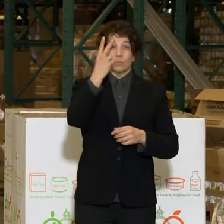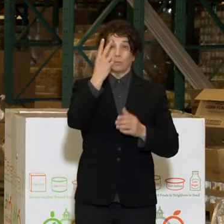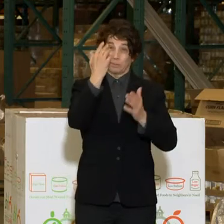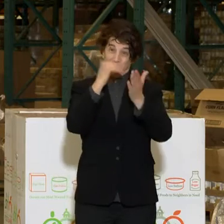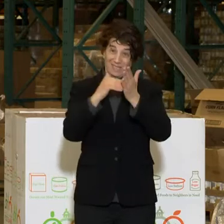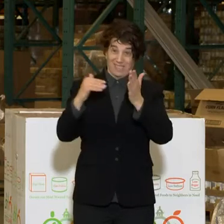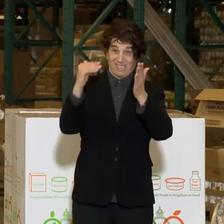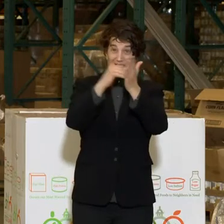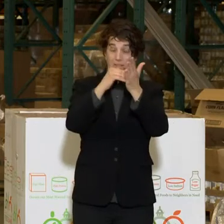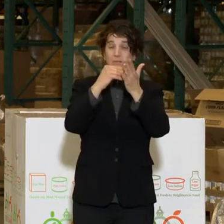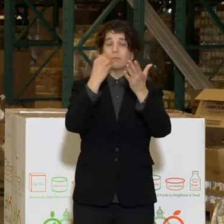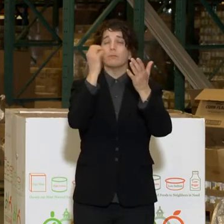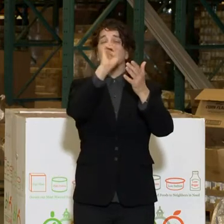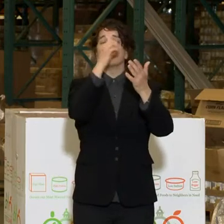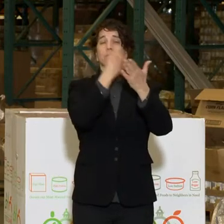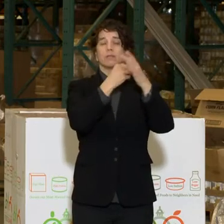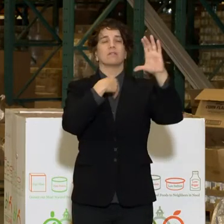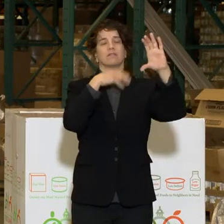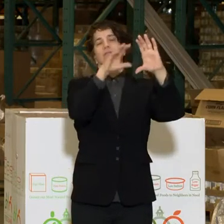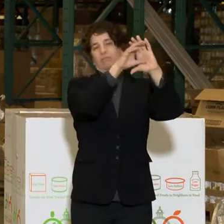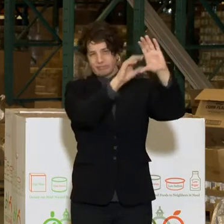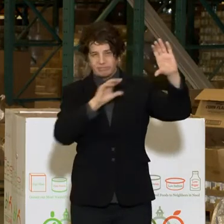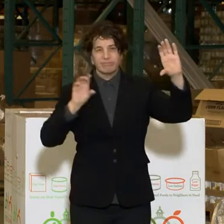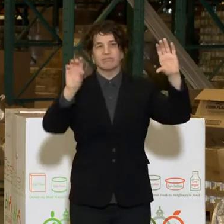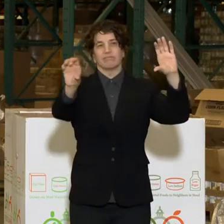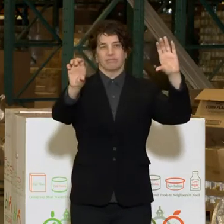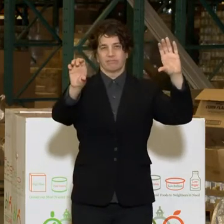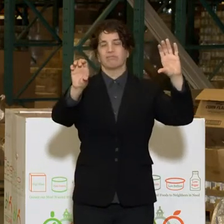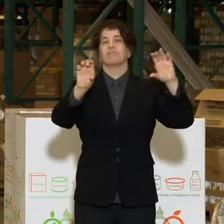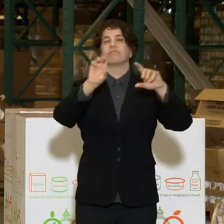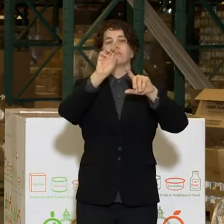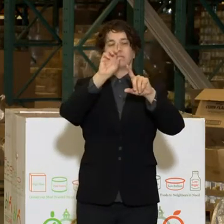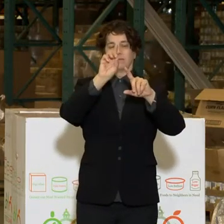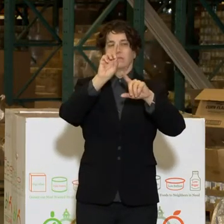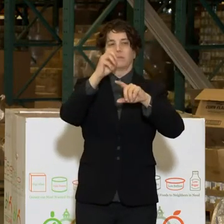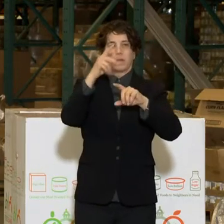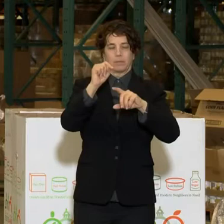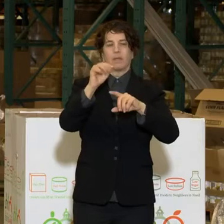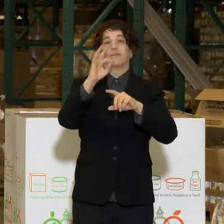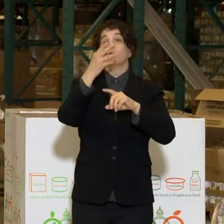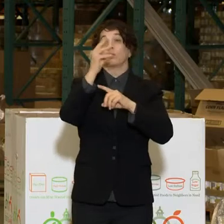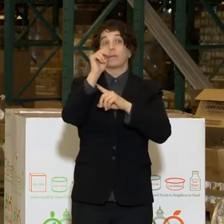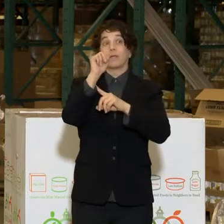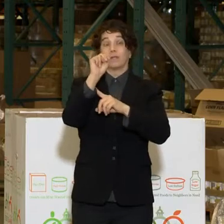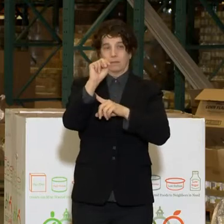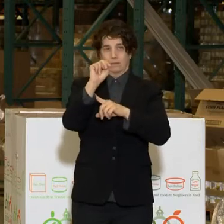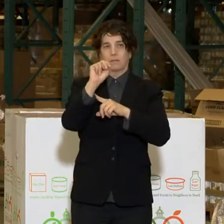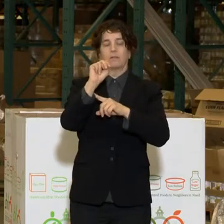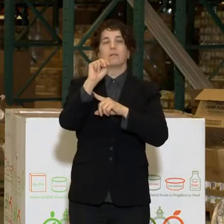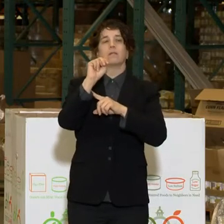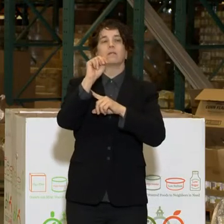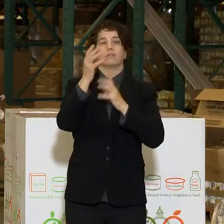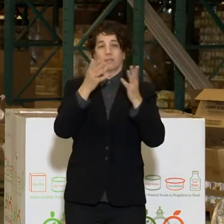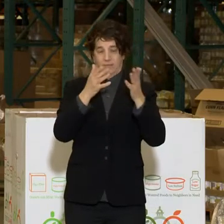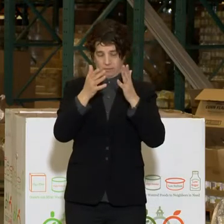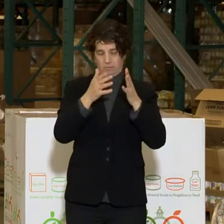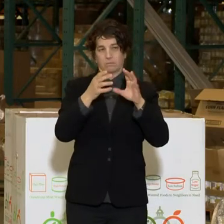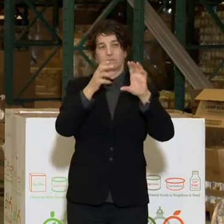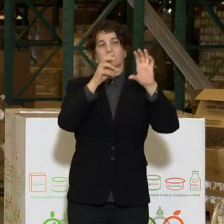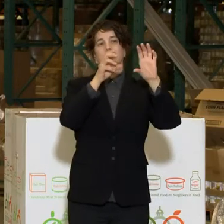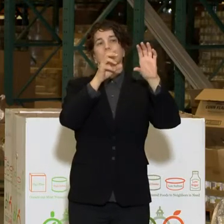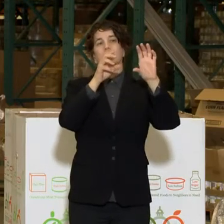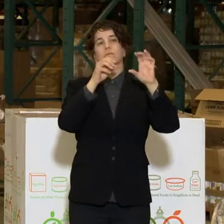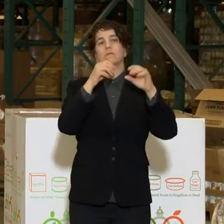Human Services to supply Supplemental Nutrition Assistance Program benefits, or SNAP benefits, for